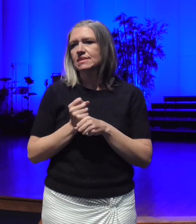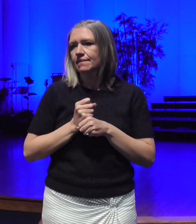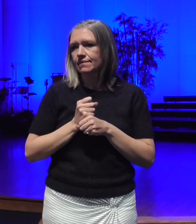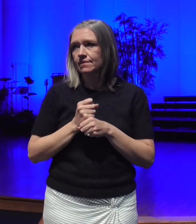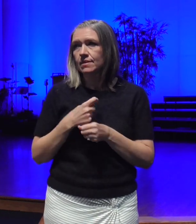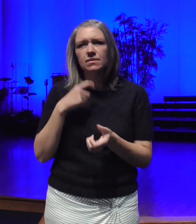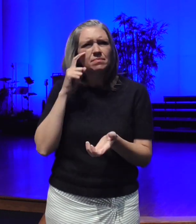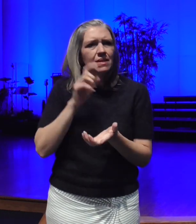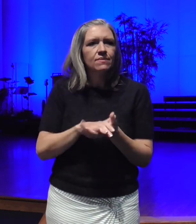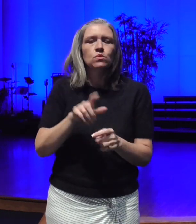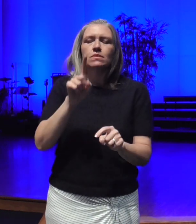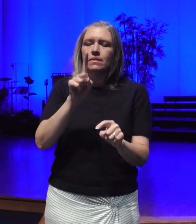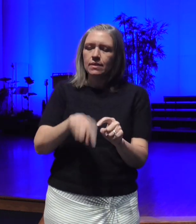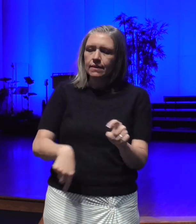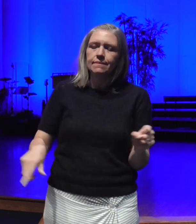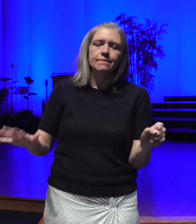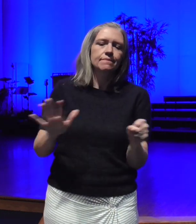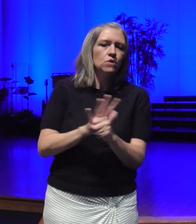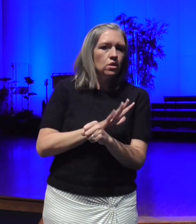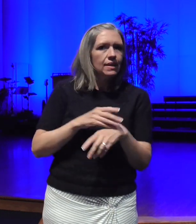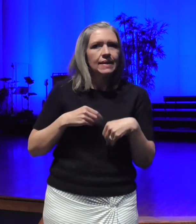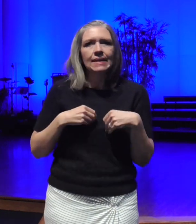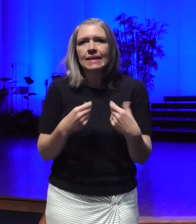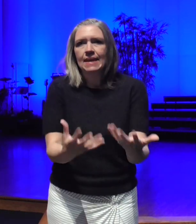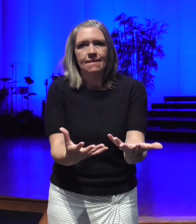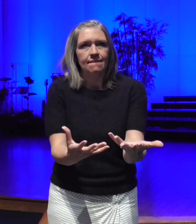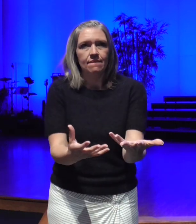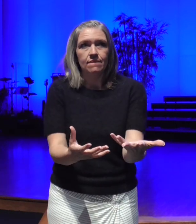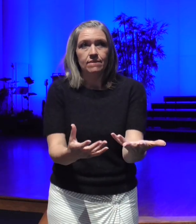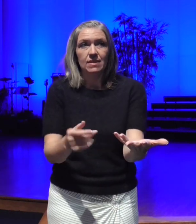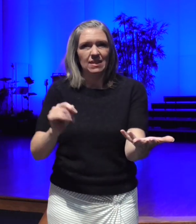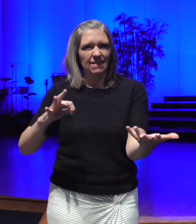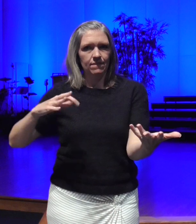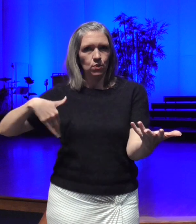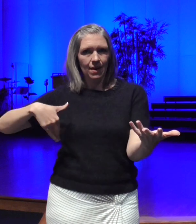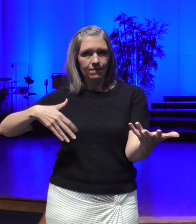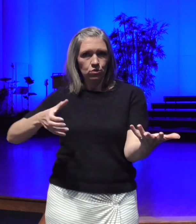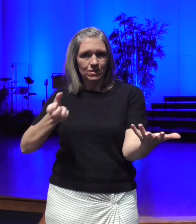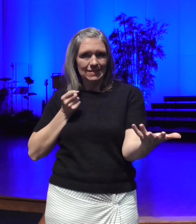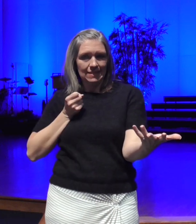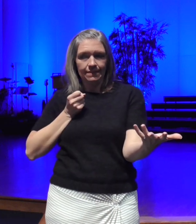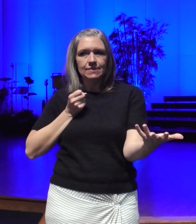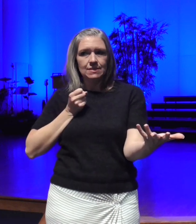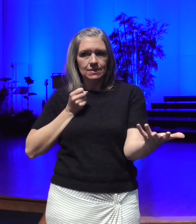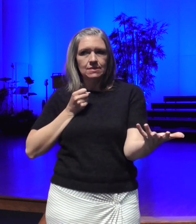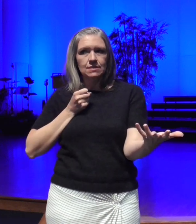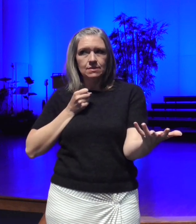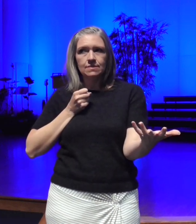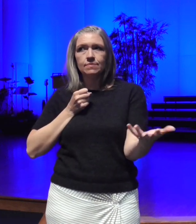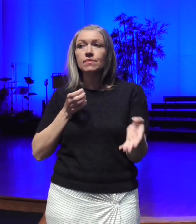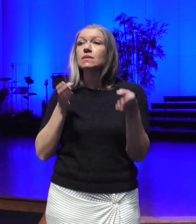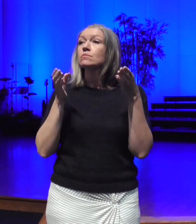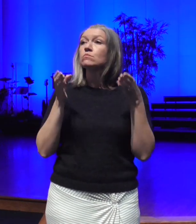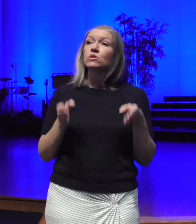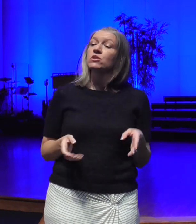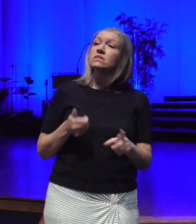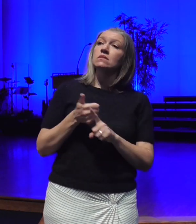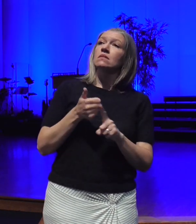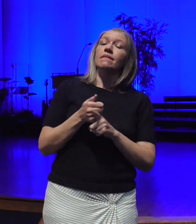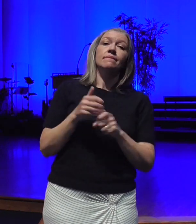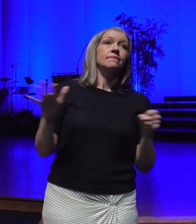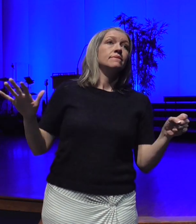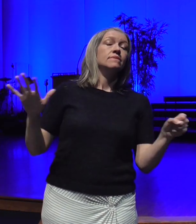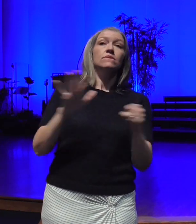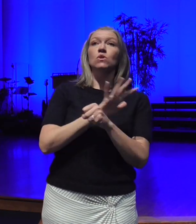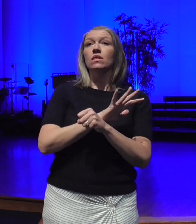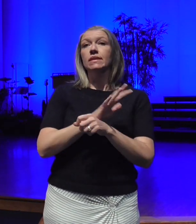you can't really fully give what you have not received. A person who is fully